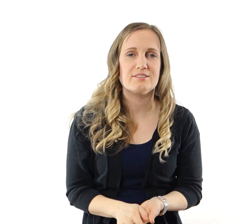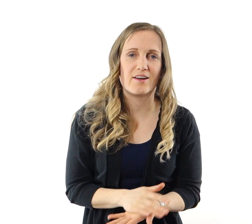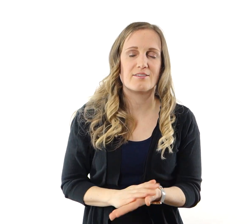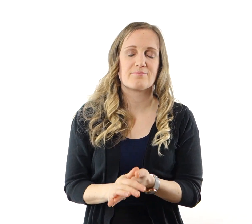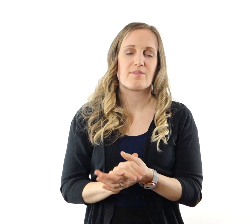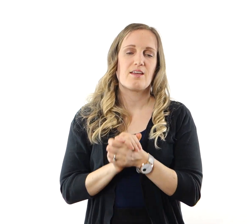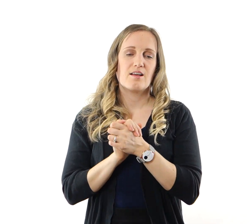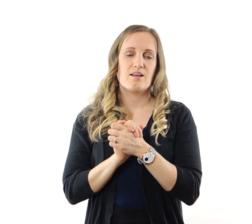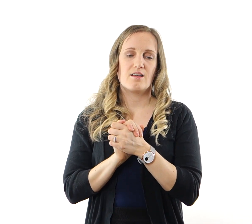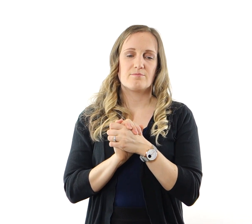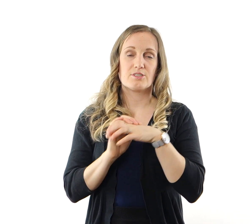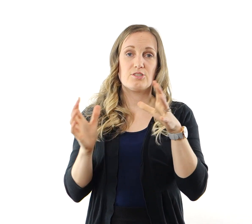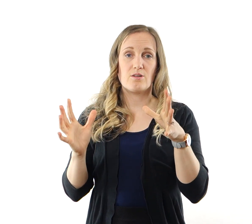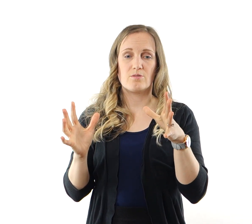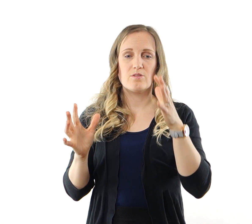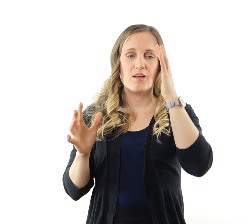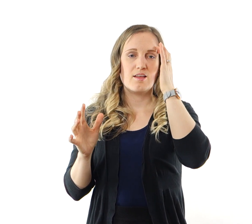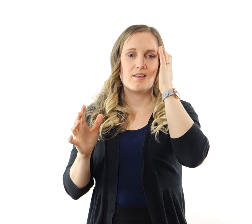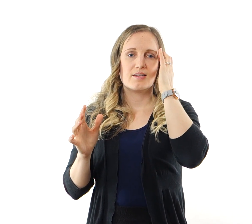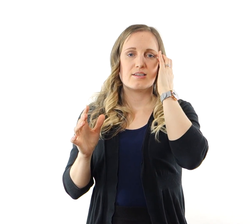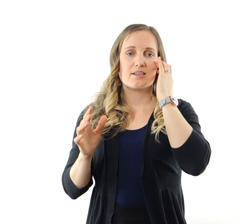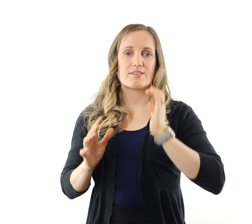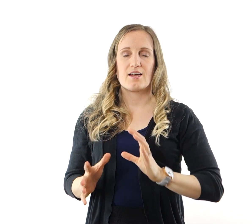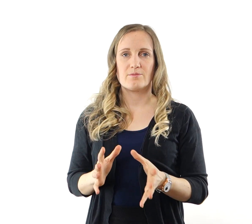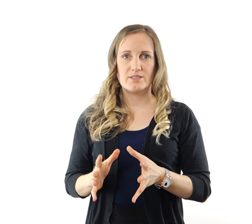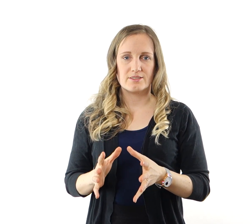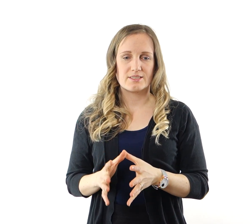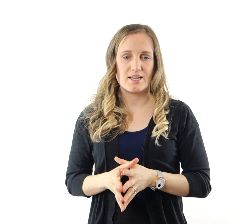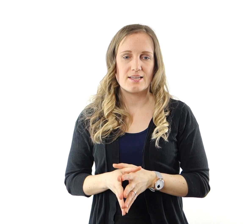divide. So here's kind of what it looks like.